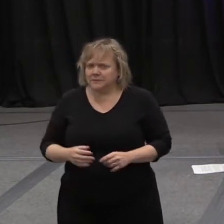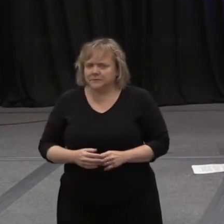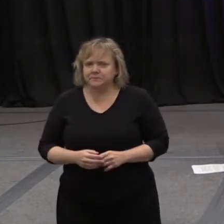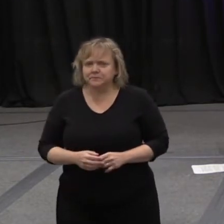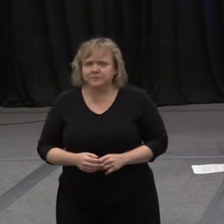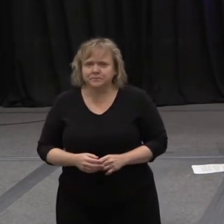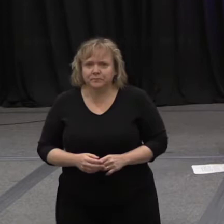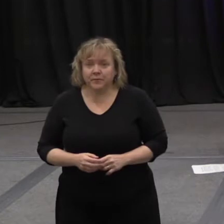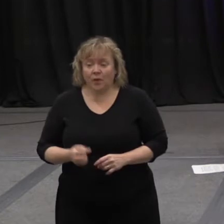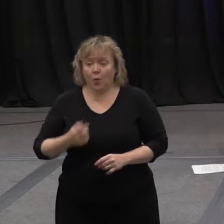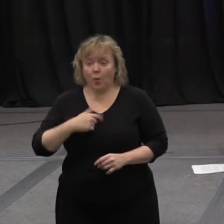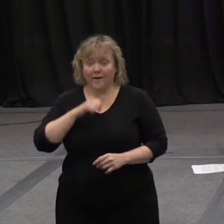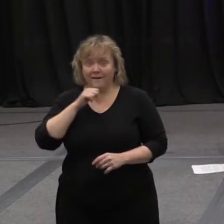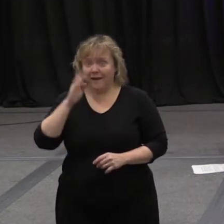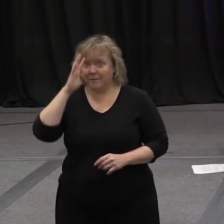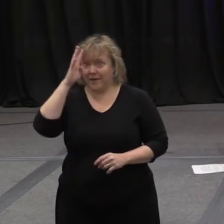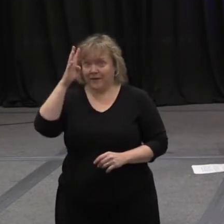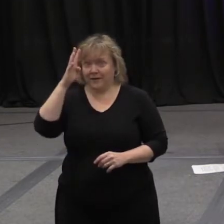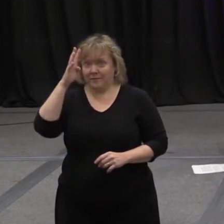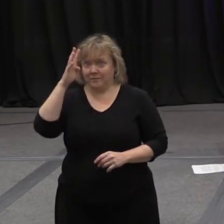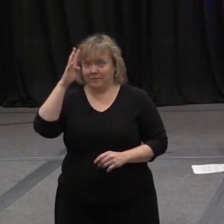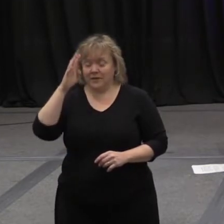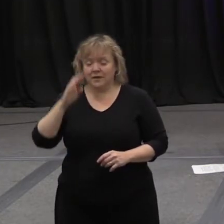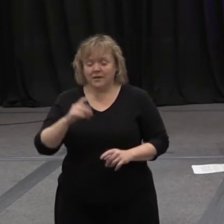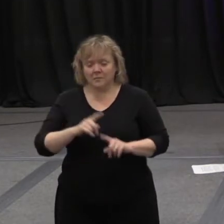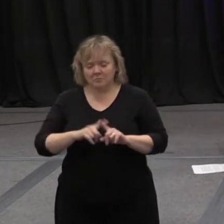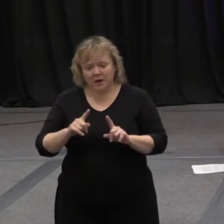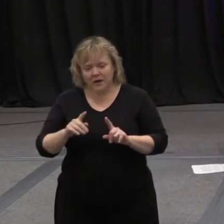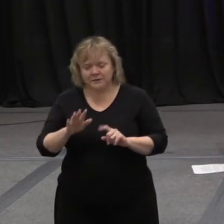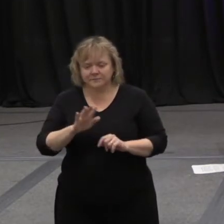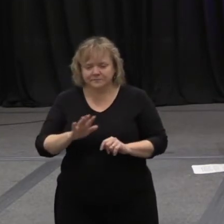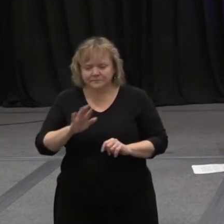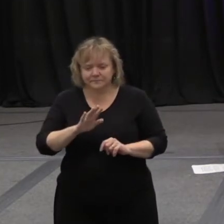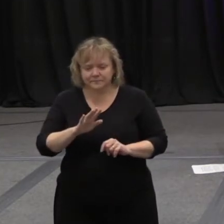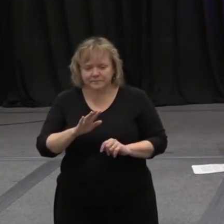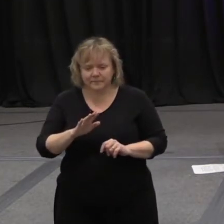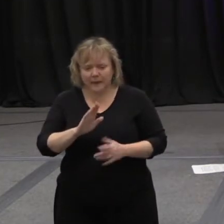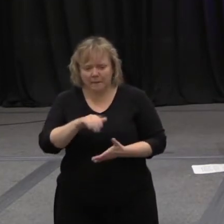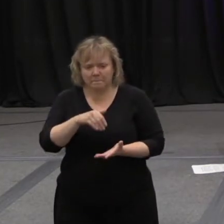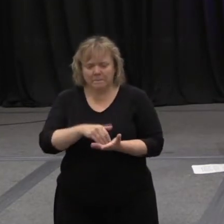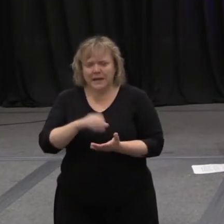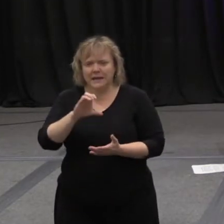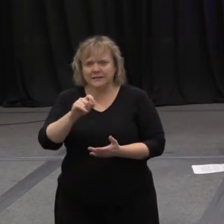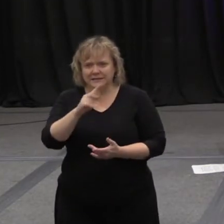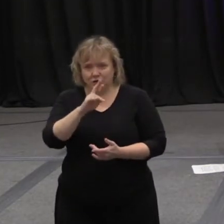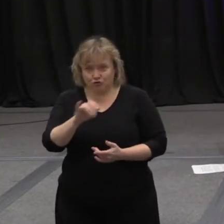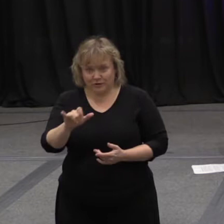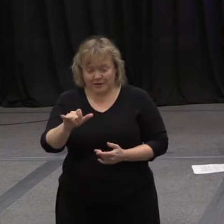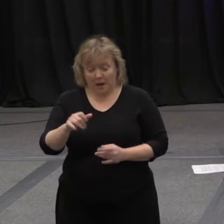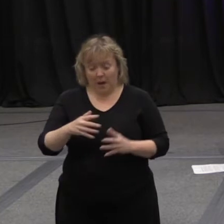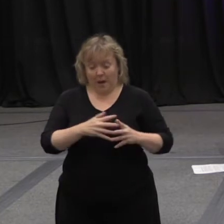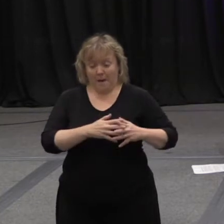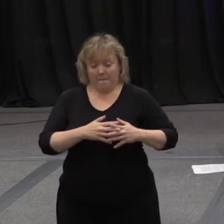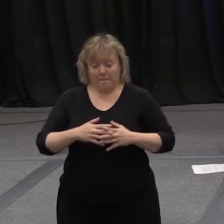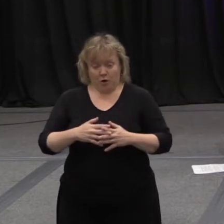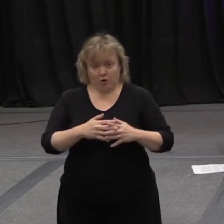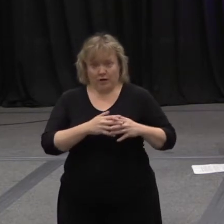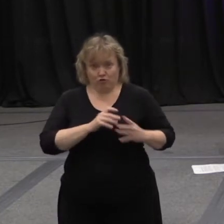So we didn't invent it, but what sort of mid-century American Christianity did do